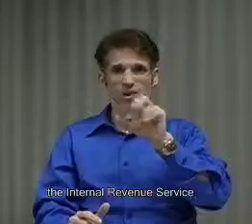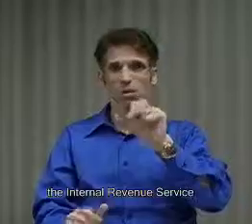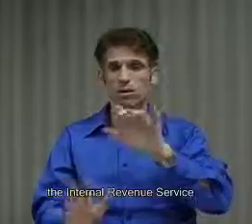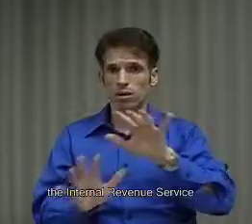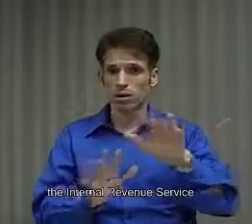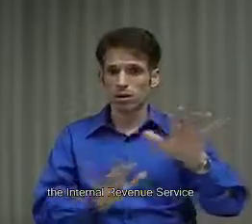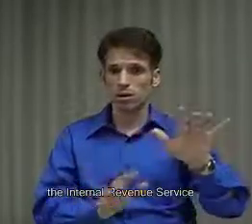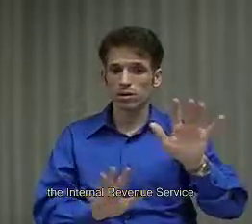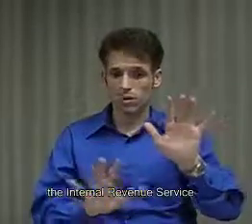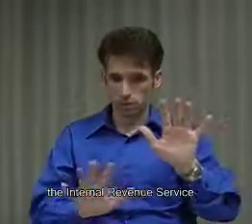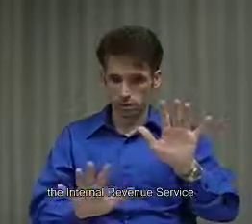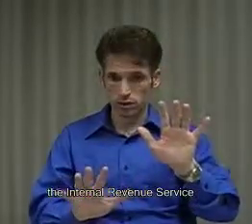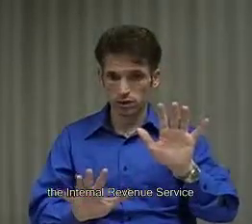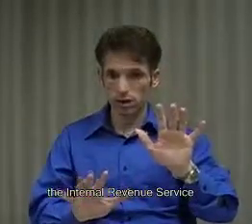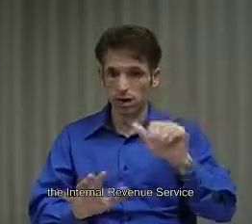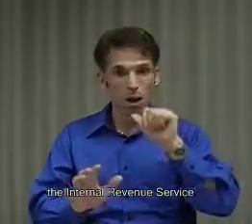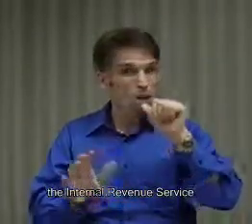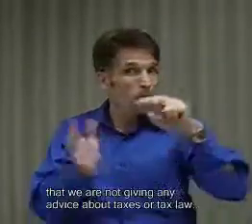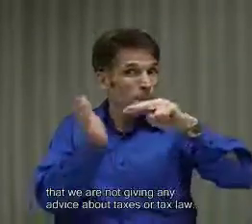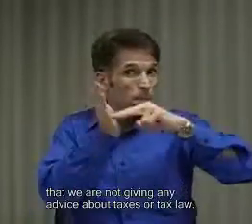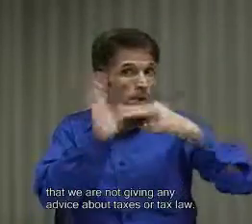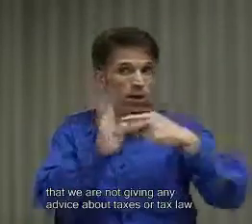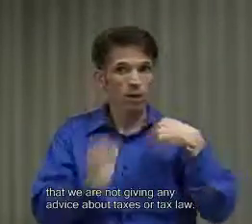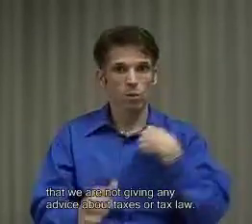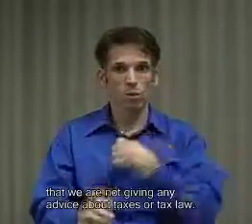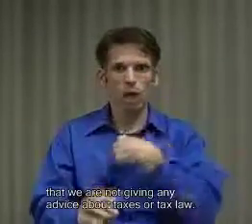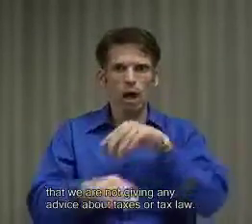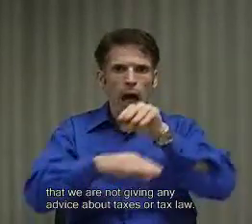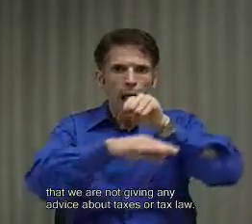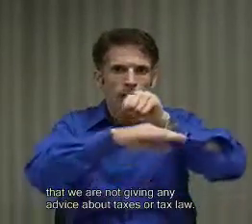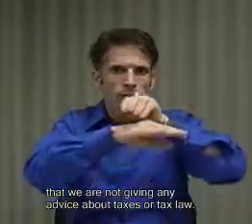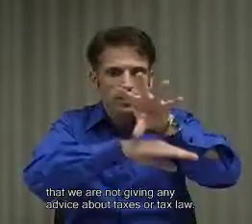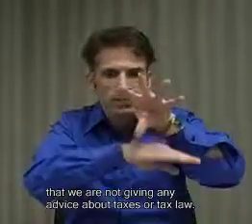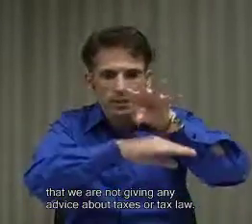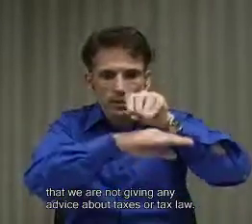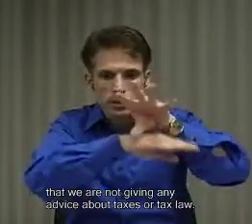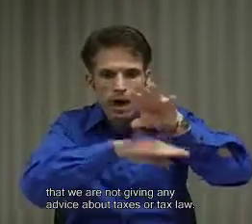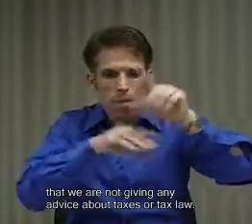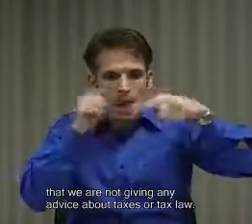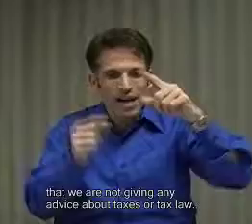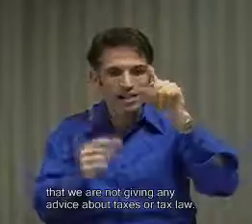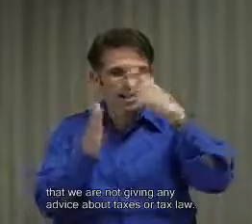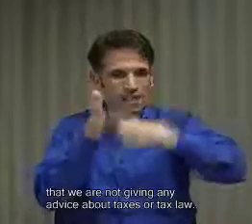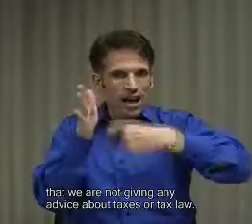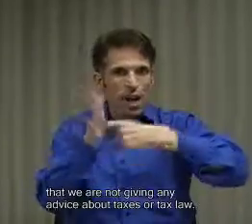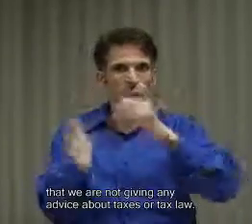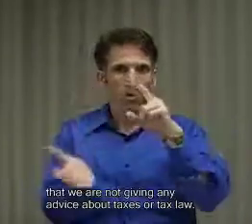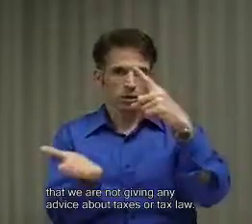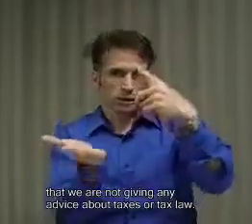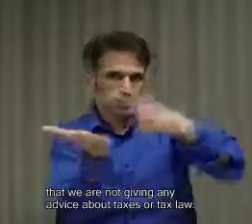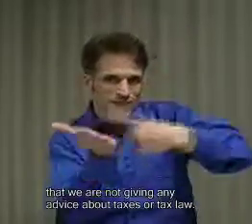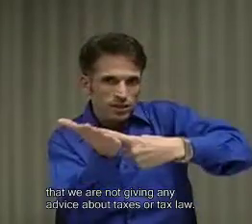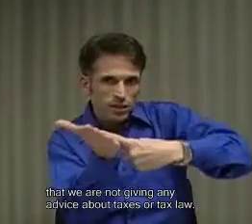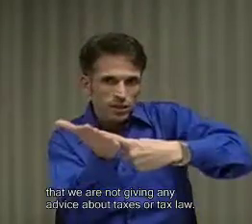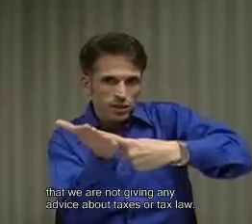the Internal Revenue Service, that we are not giving any advice about taxes or tax